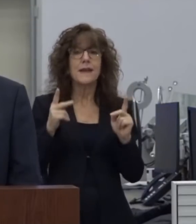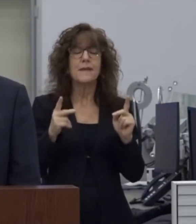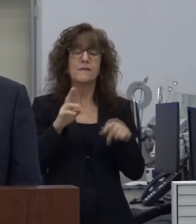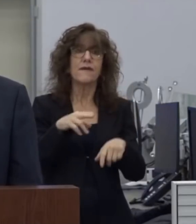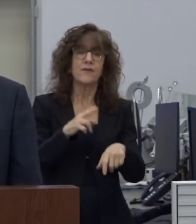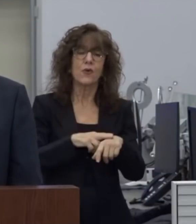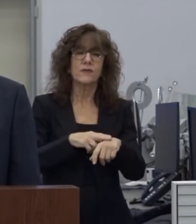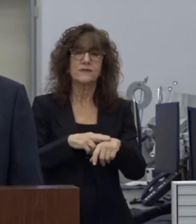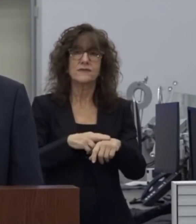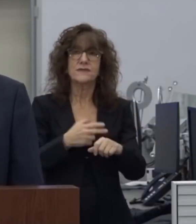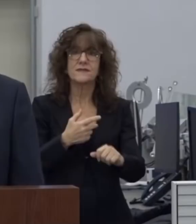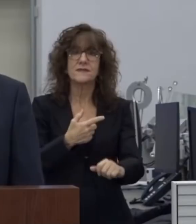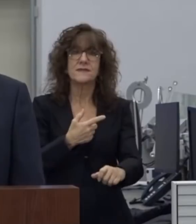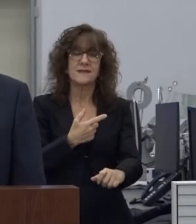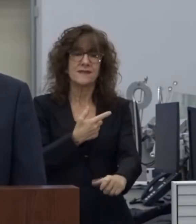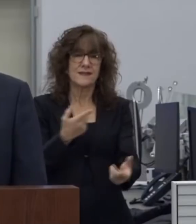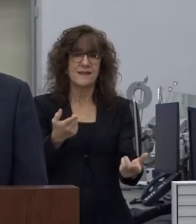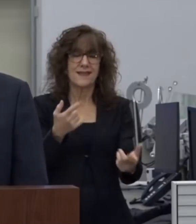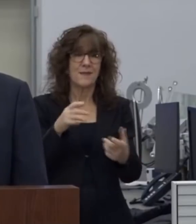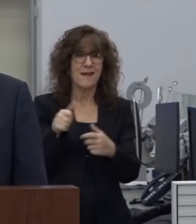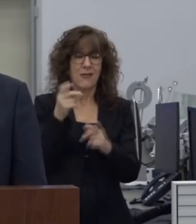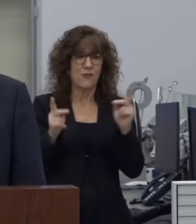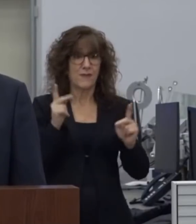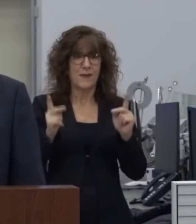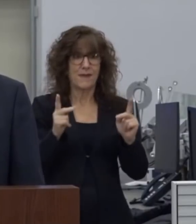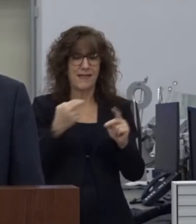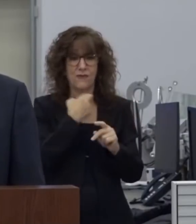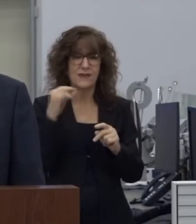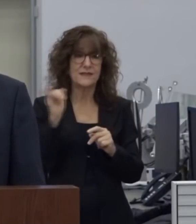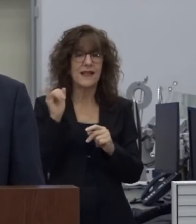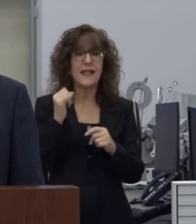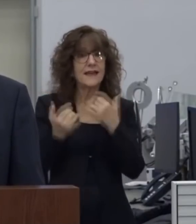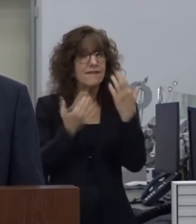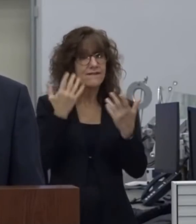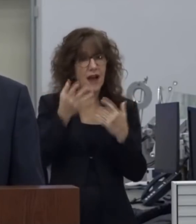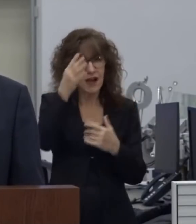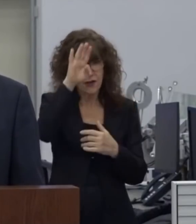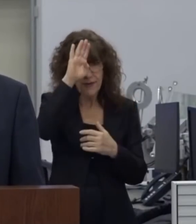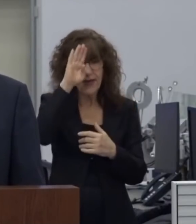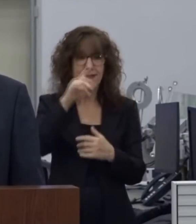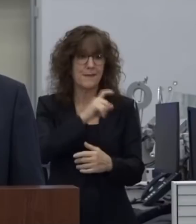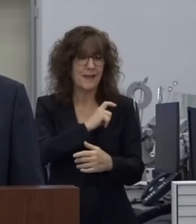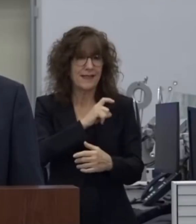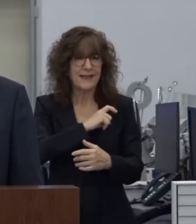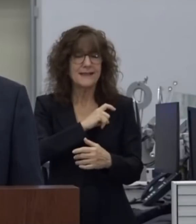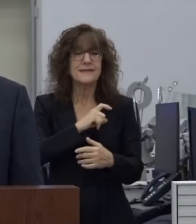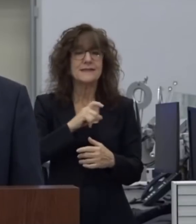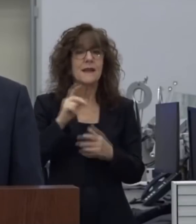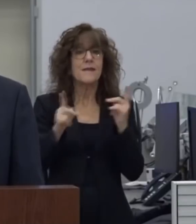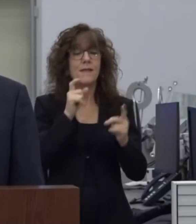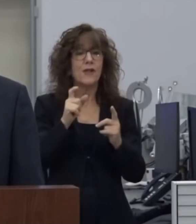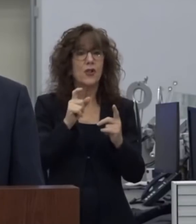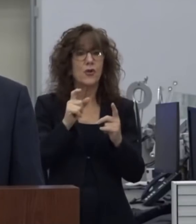our vaccinators will be in that, but it'll be other people at risk, like our firefighters, our policemen, people who have to come